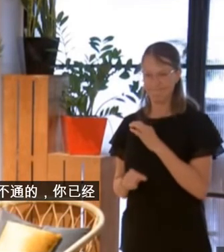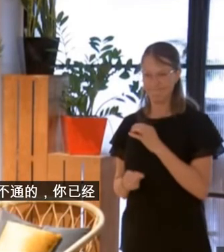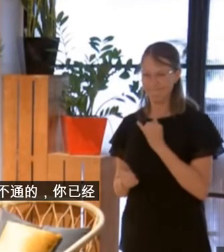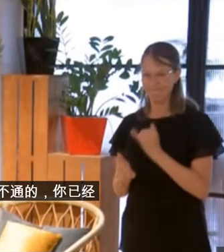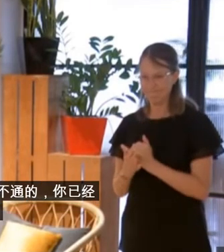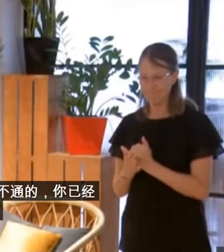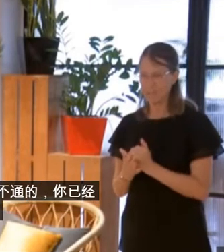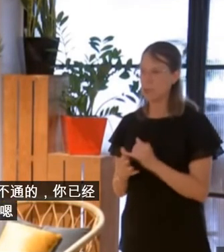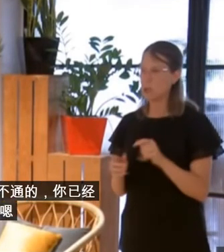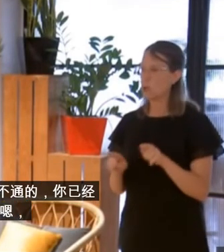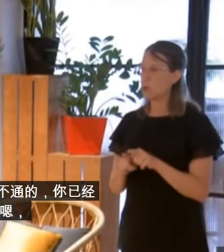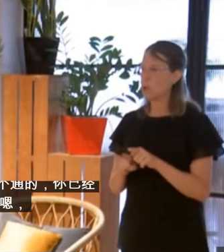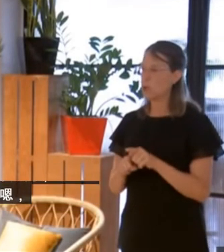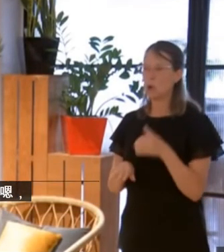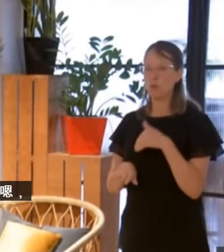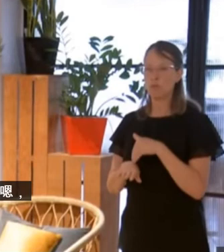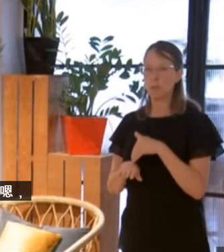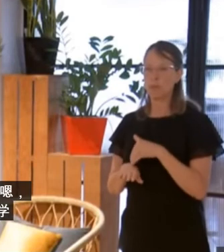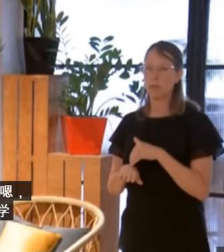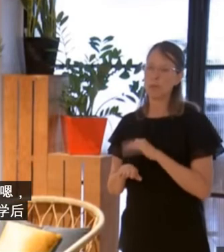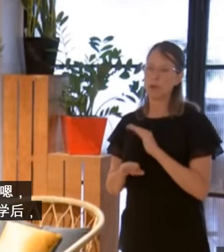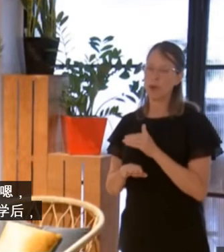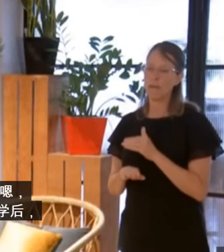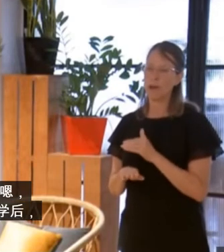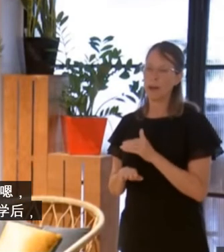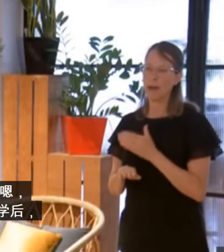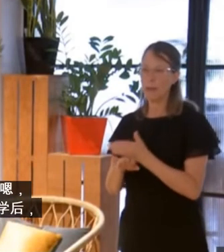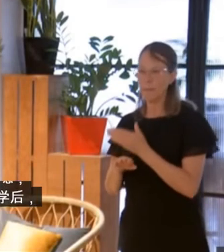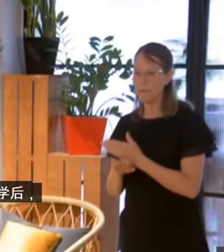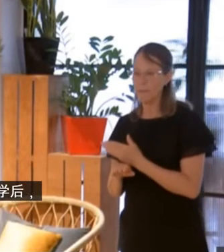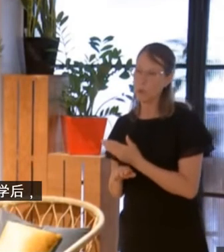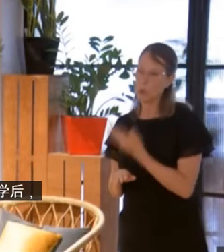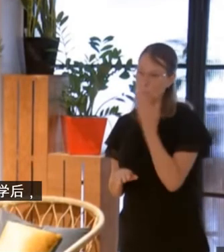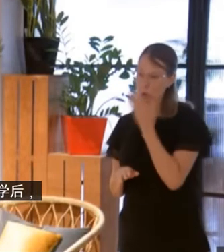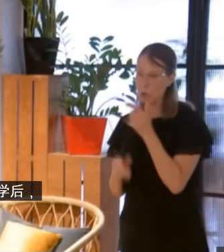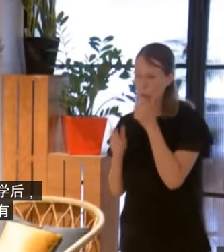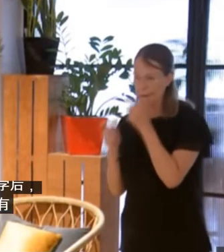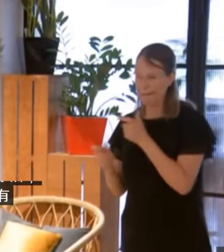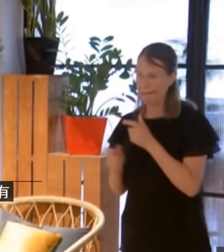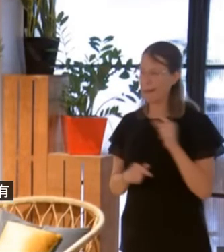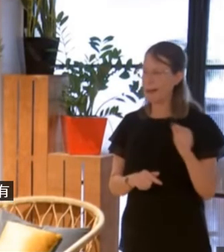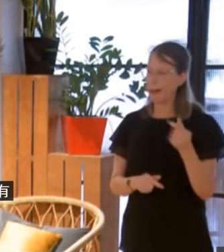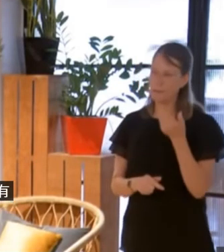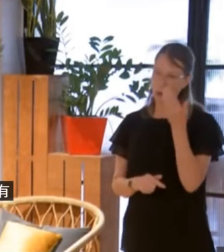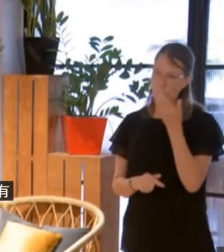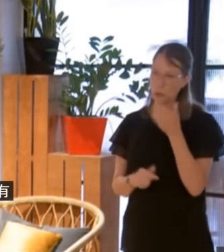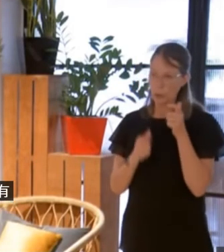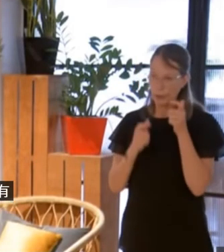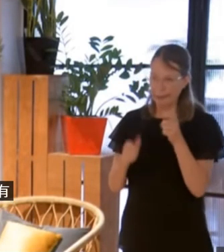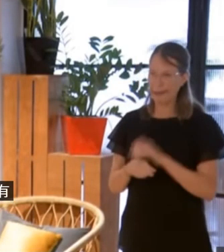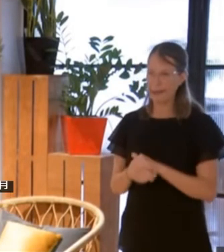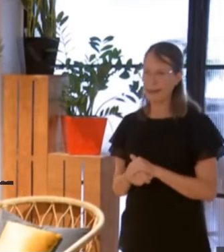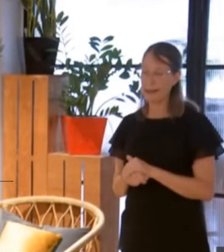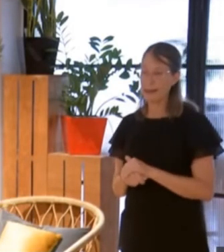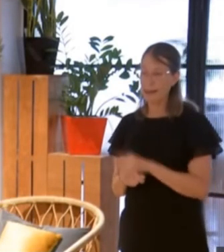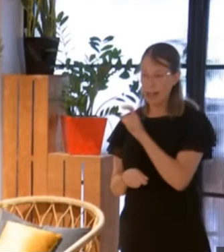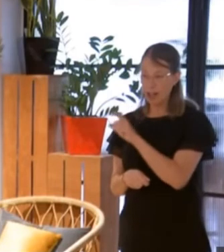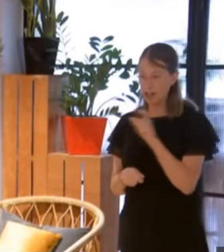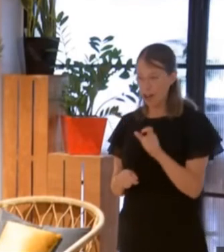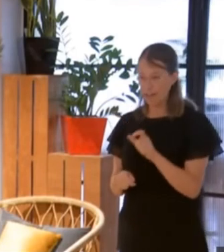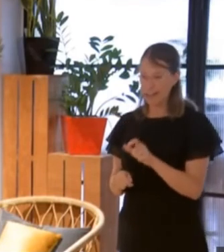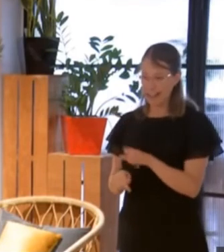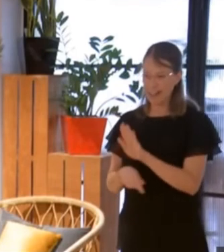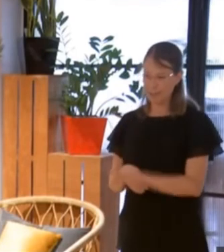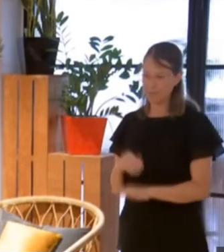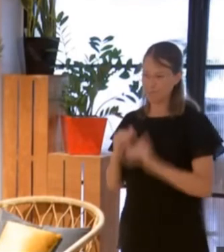You've also got challenges with before and after school care. You've got childcare issues, you've got early childhood educations, and I expect that some of